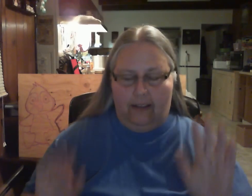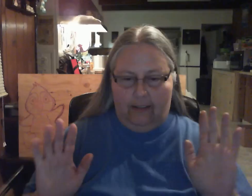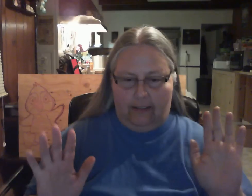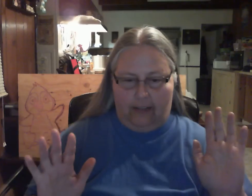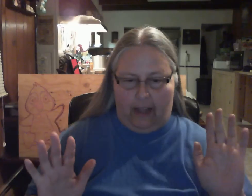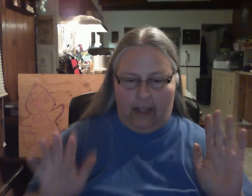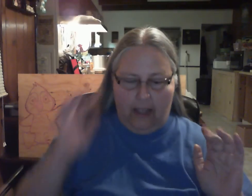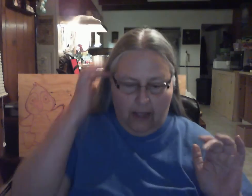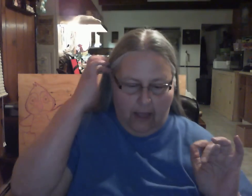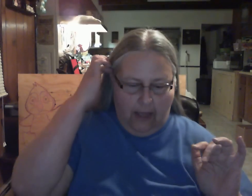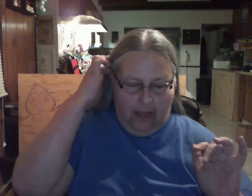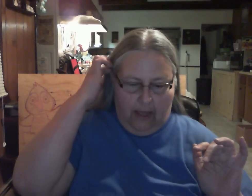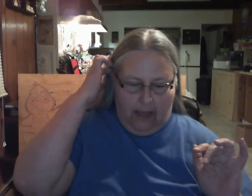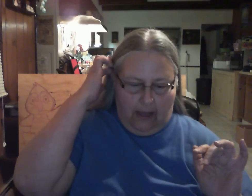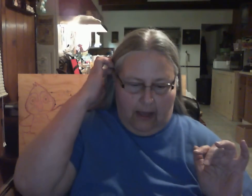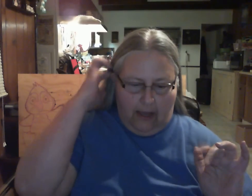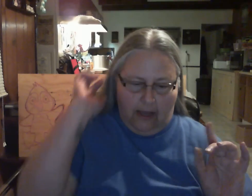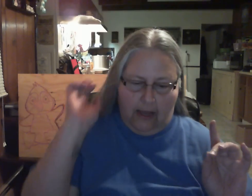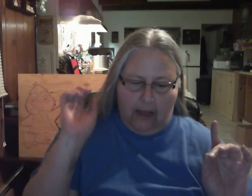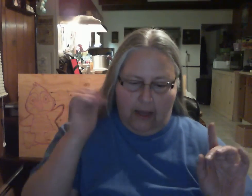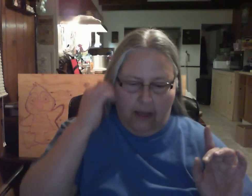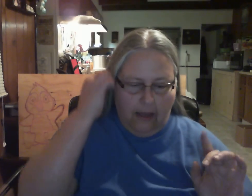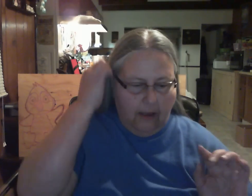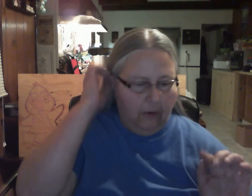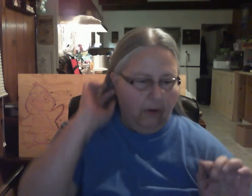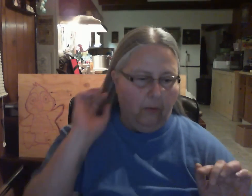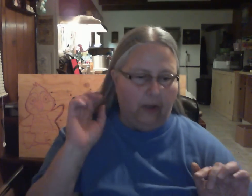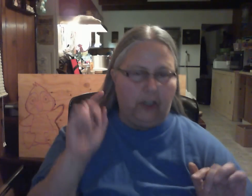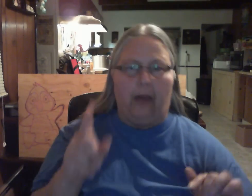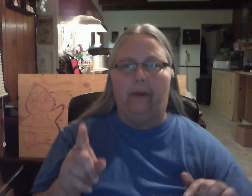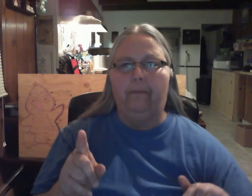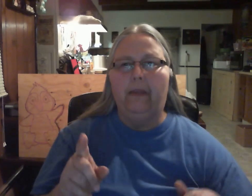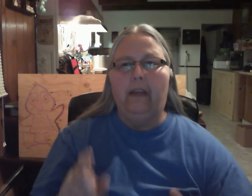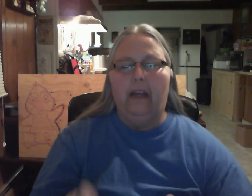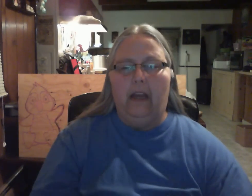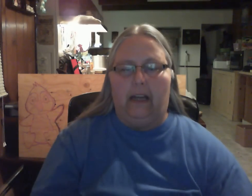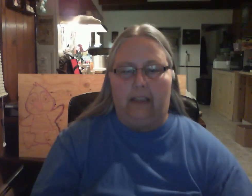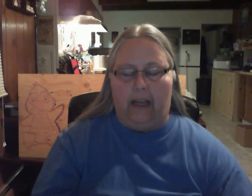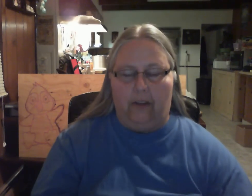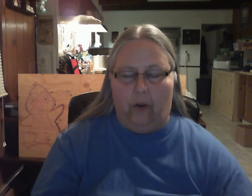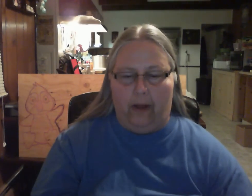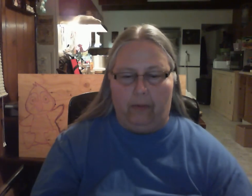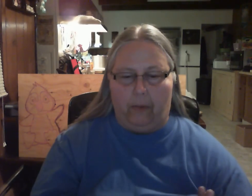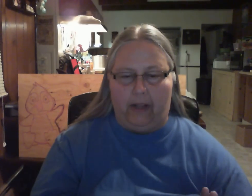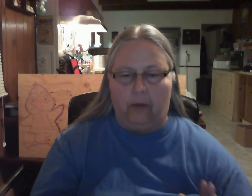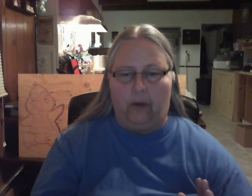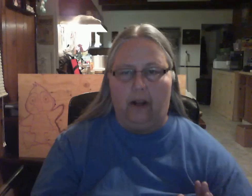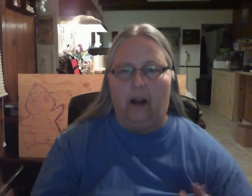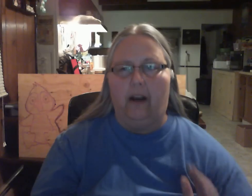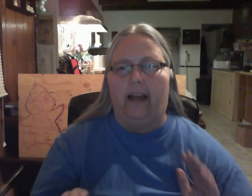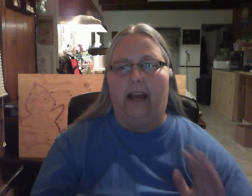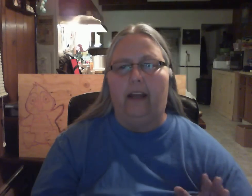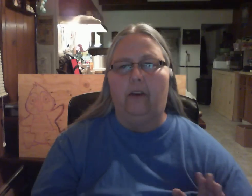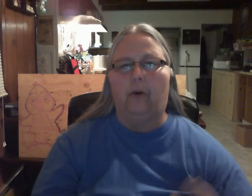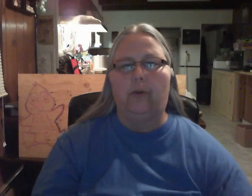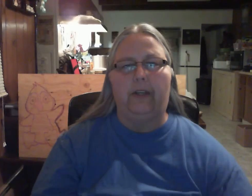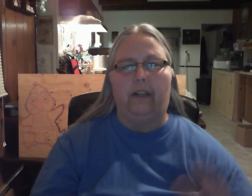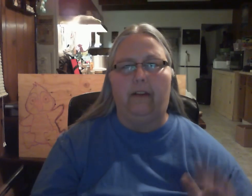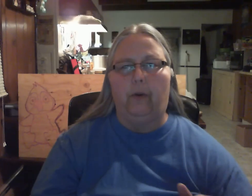um today i went shopping i said you know what i'm gonna break out the credit card i gotta get groceries i don't have any